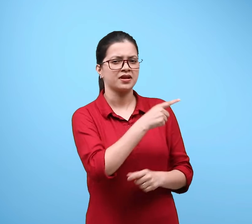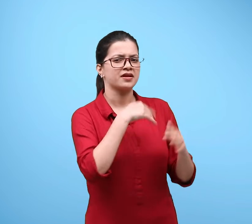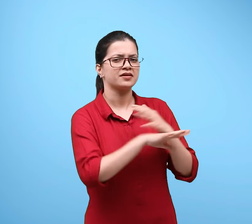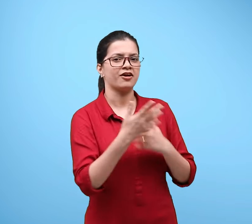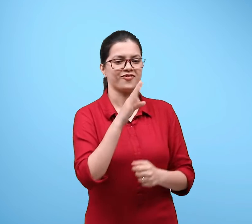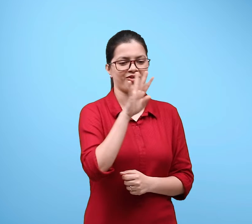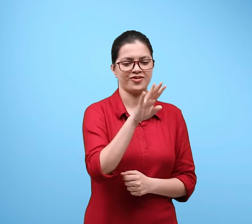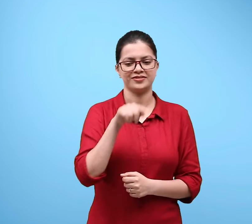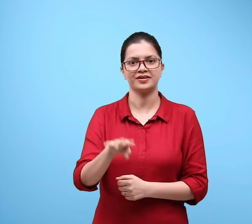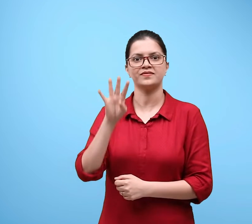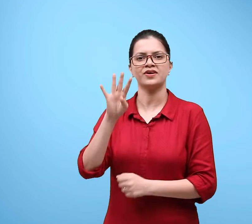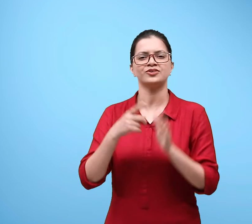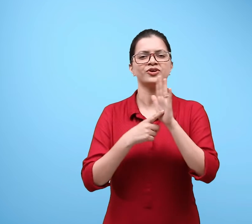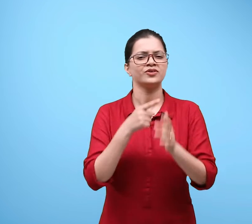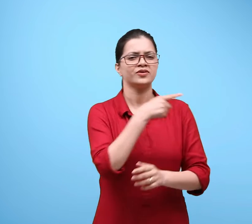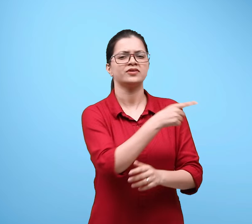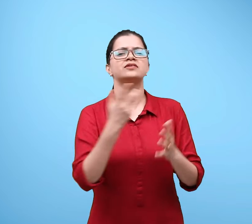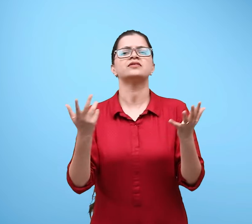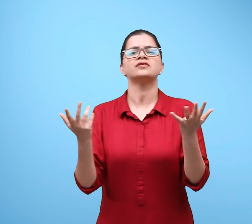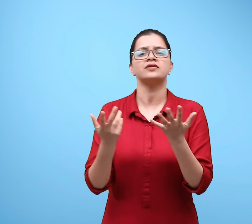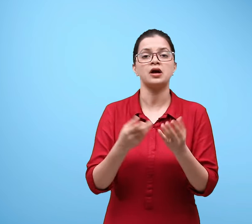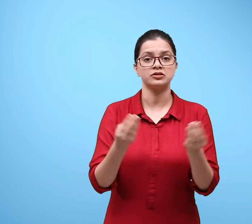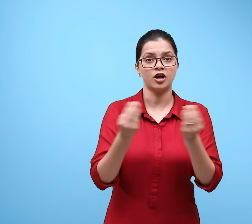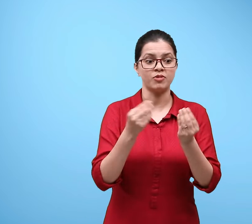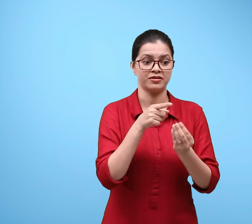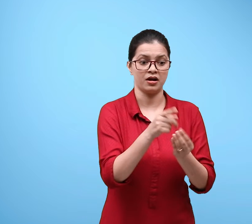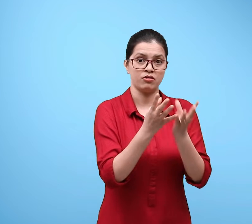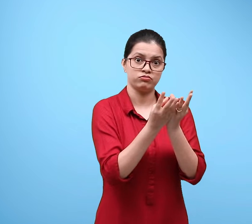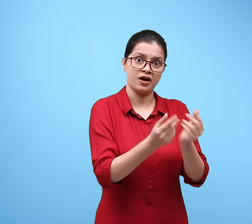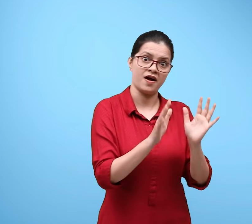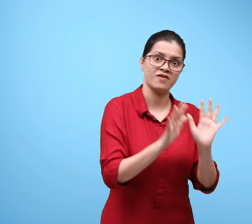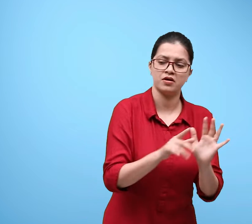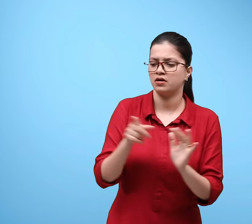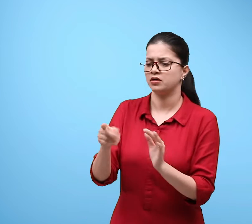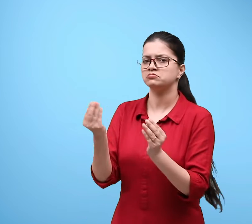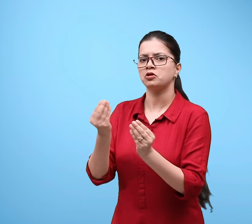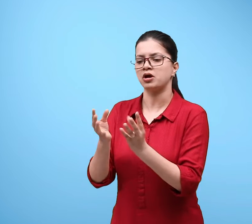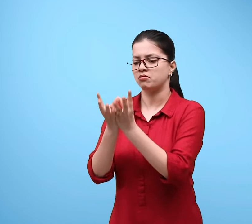Figure 4.4 shows what disappears and what doesn't.